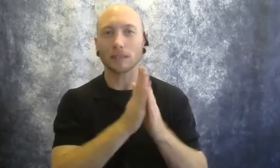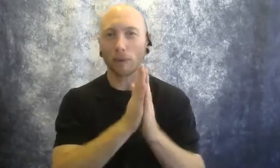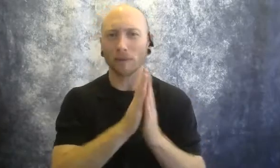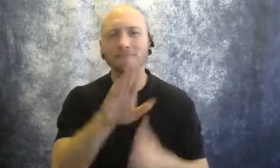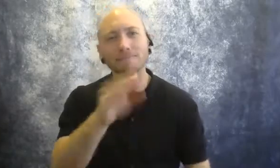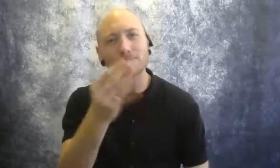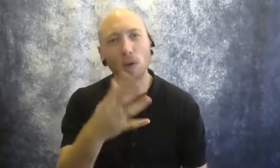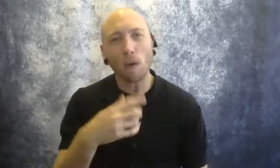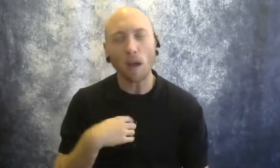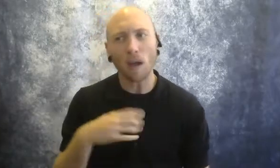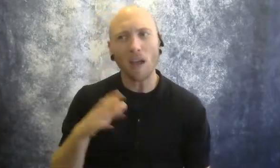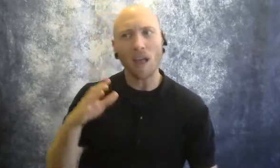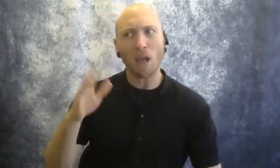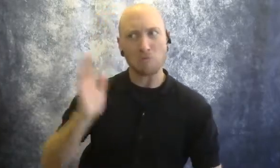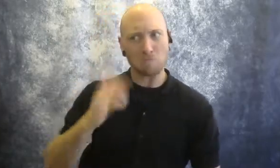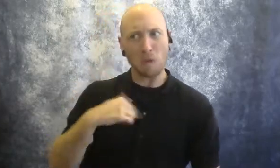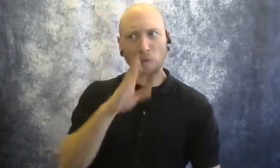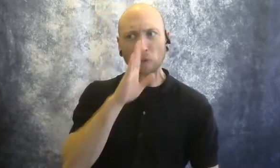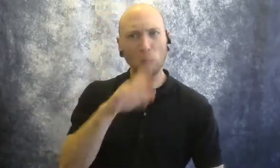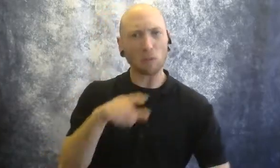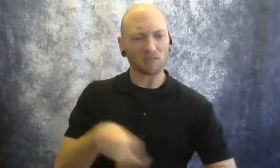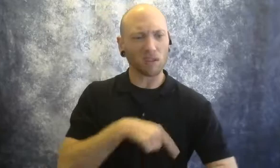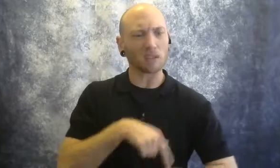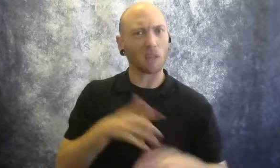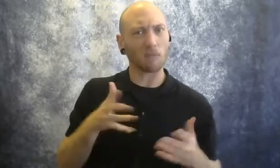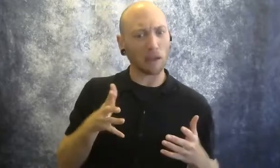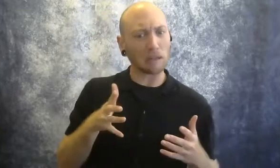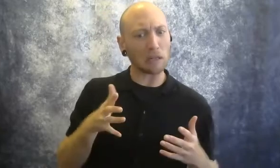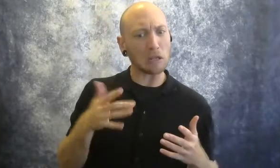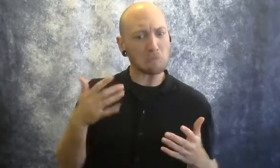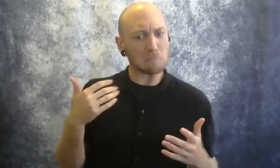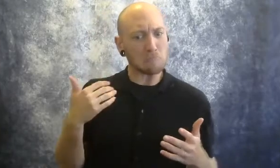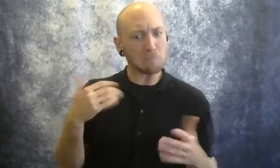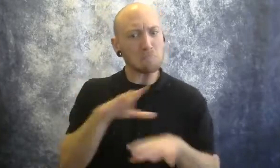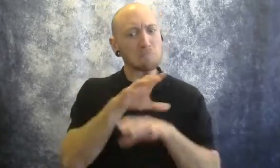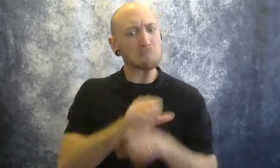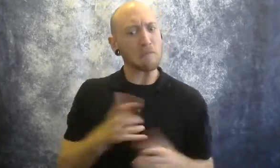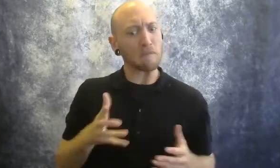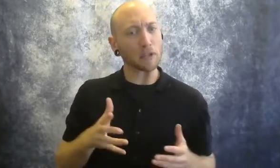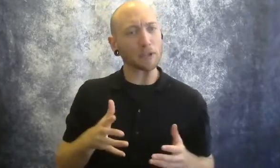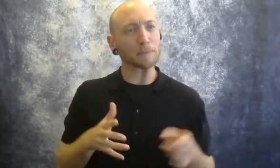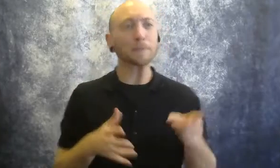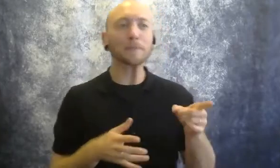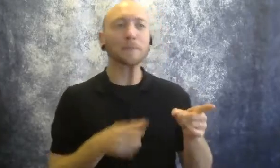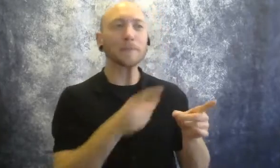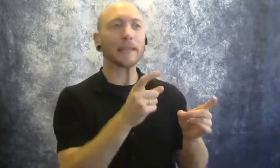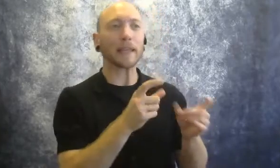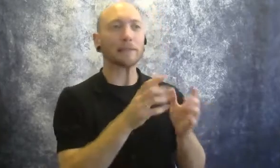a prayer. Because I was sober a long time, and I had my routine. And he gave